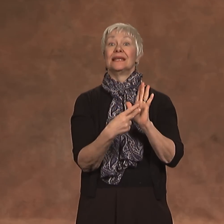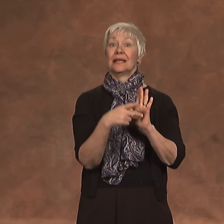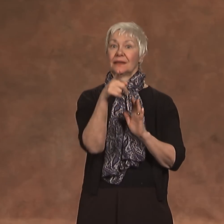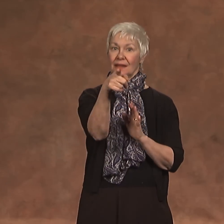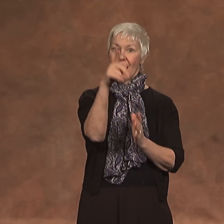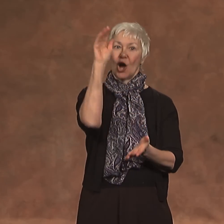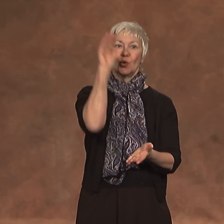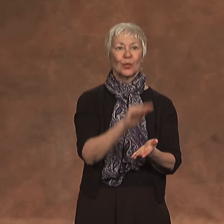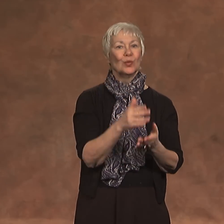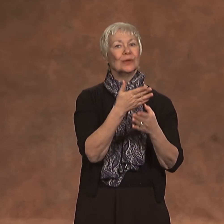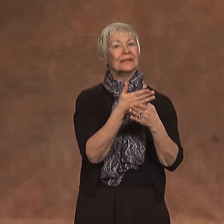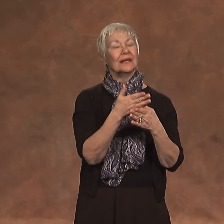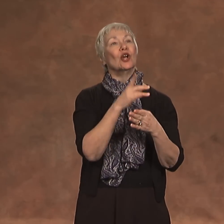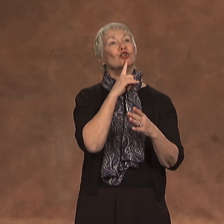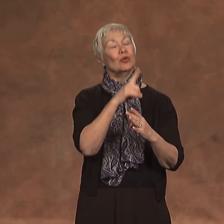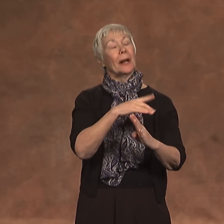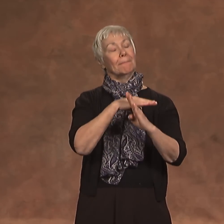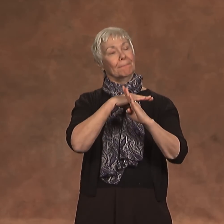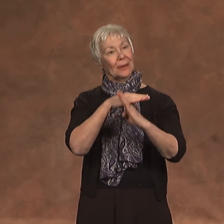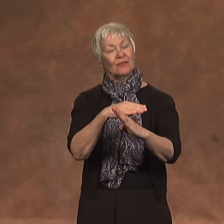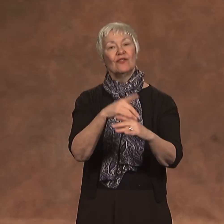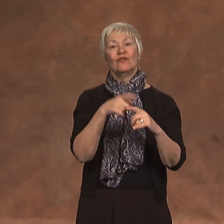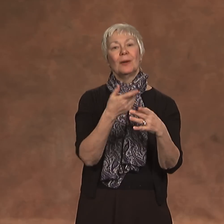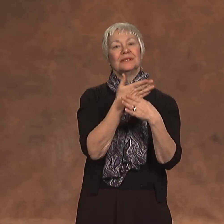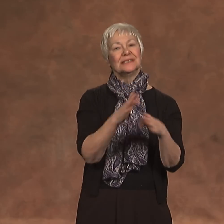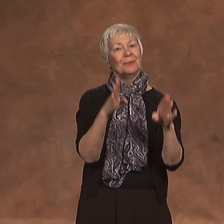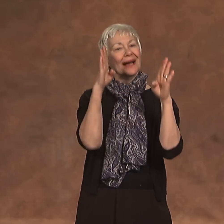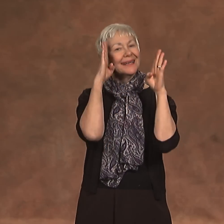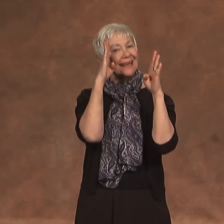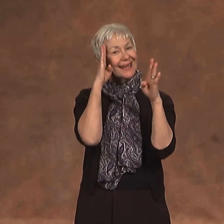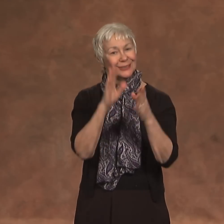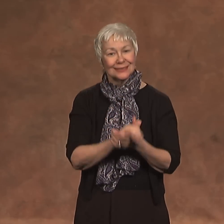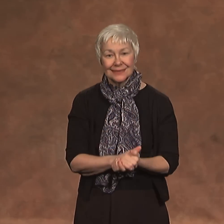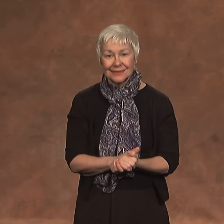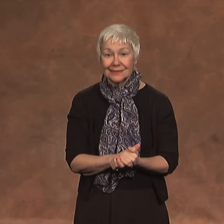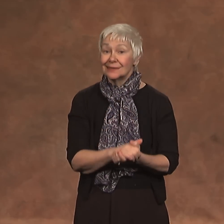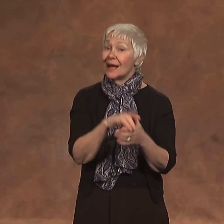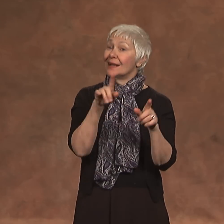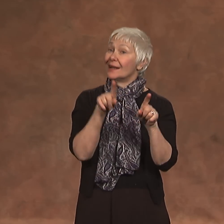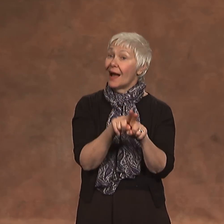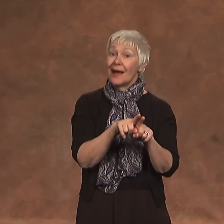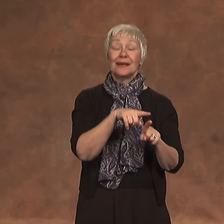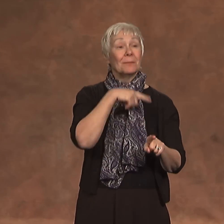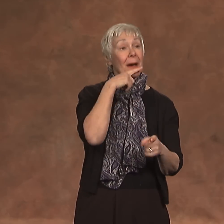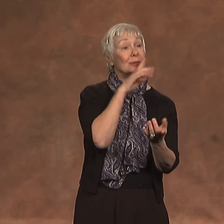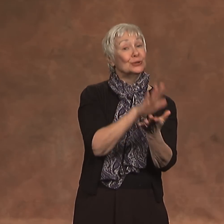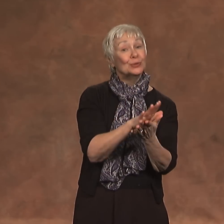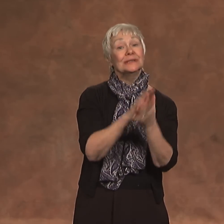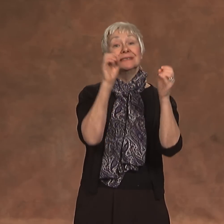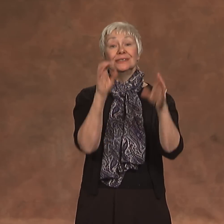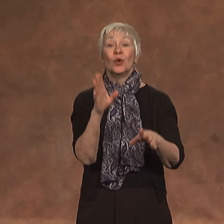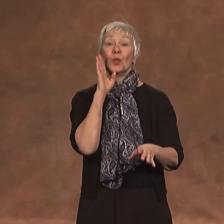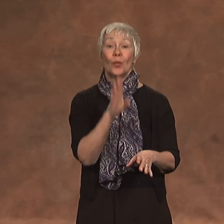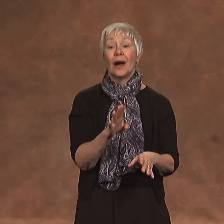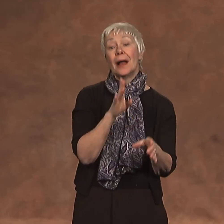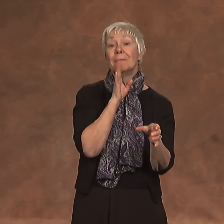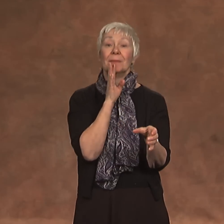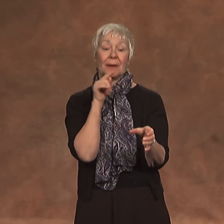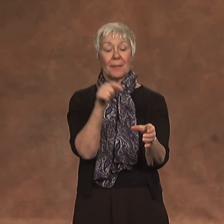is to reduce split attention. This is different from what you see in a mainstream public school where teachers can both present